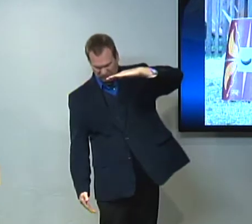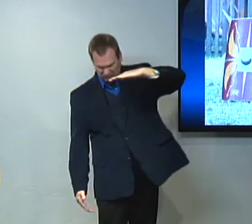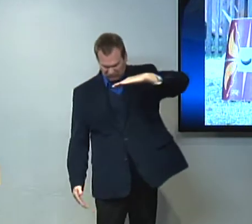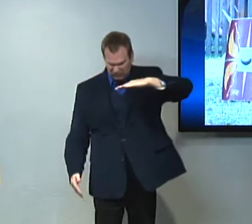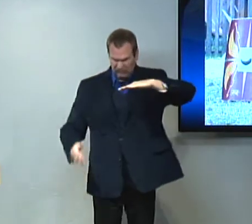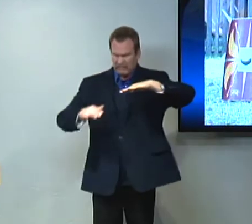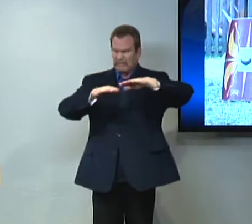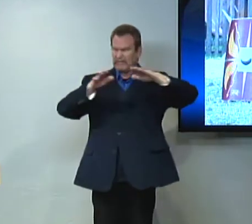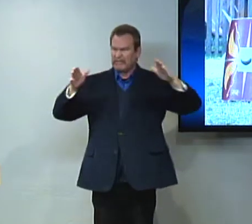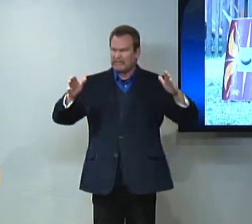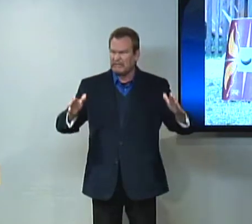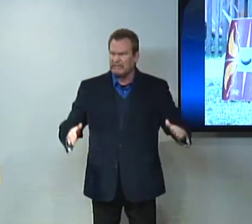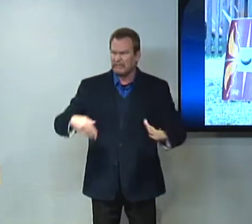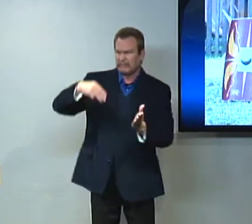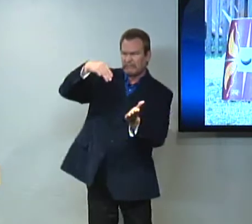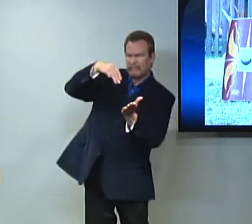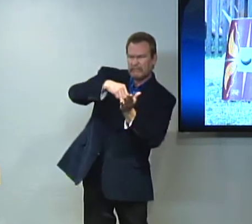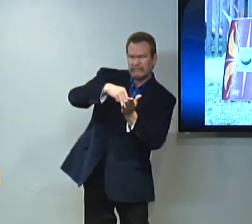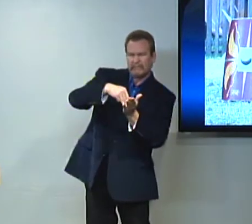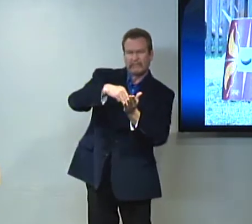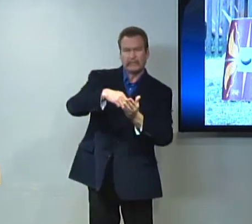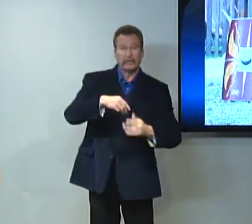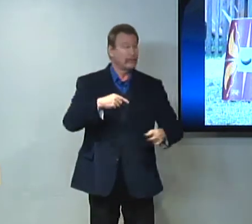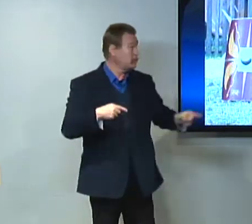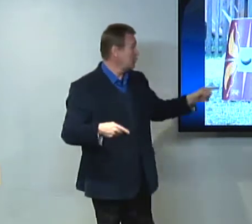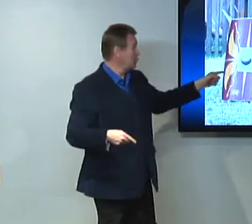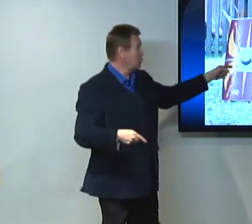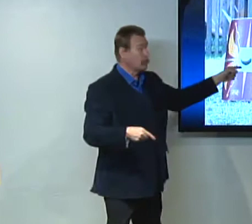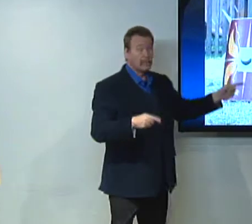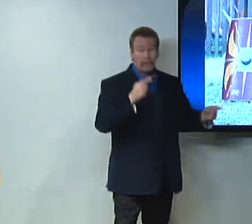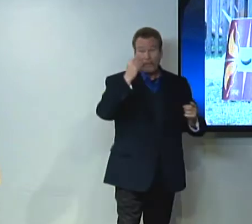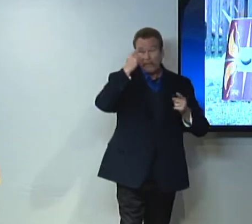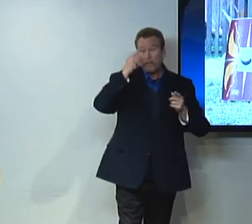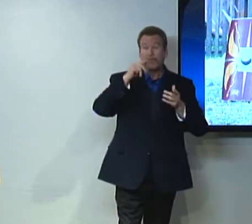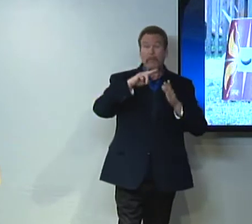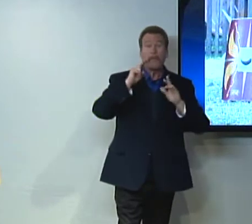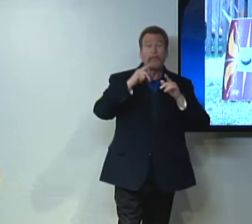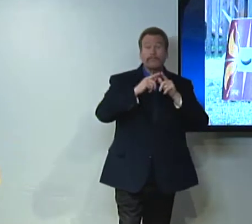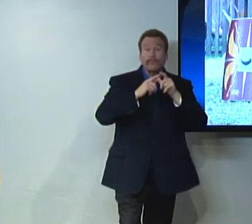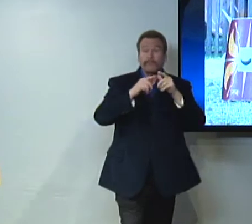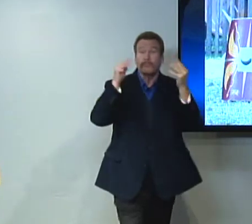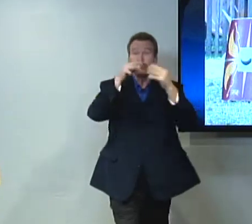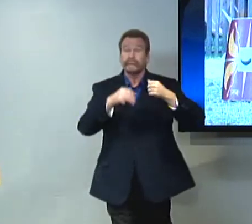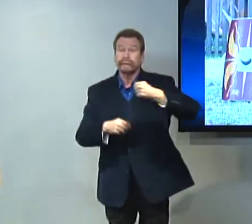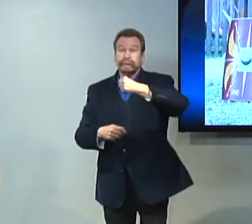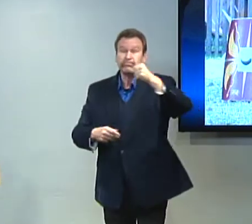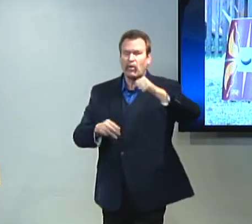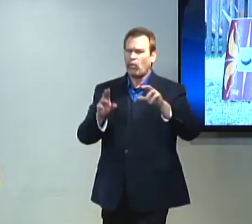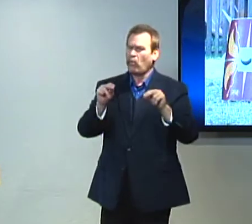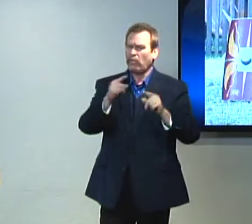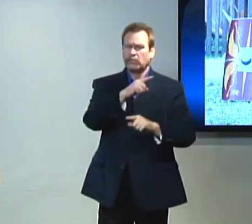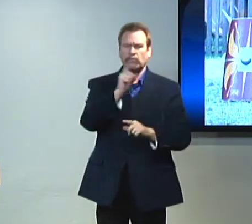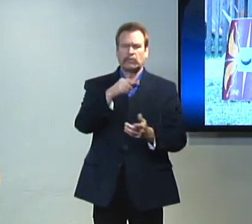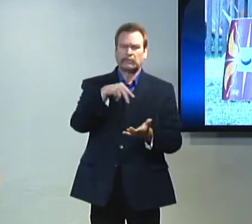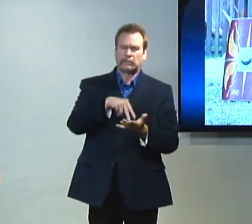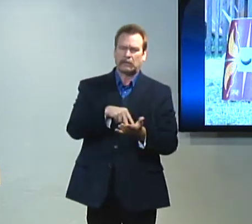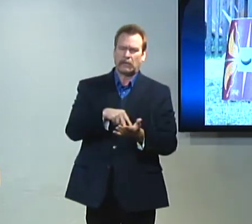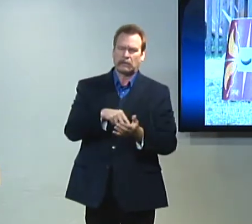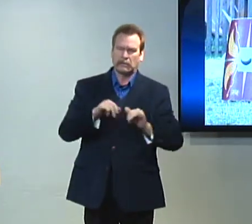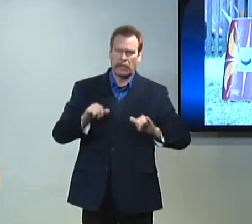They're probably about 4 feet tall, maybe 2 feet wide as they stand. And, if you were in battle and somebody was